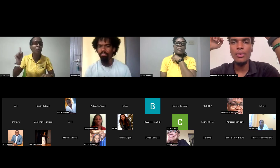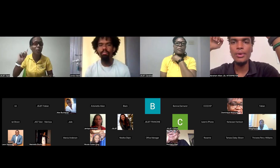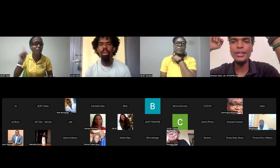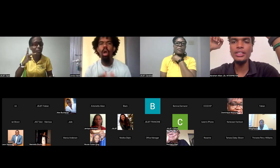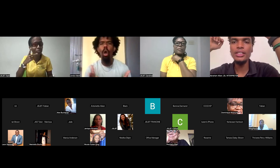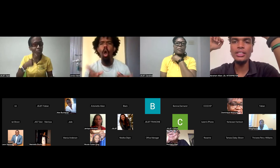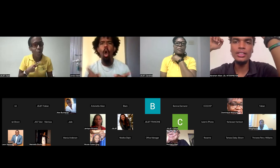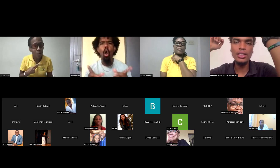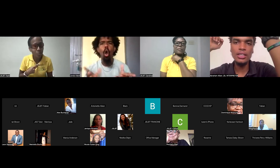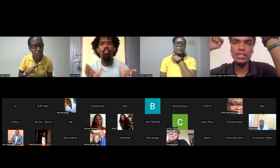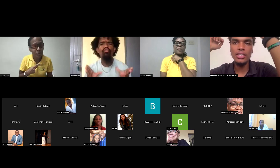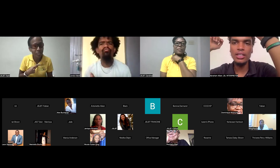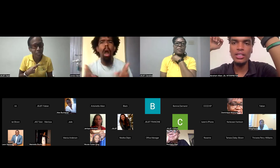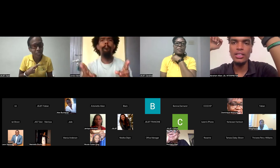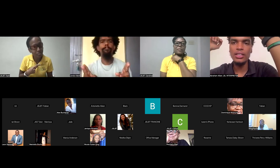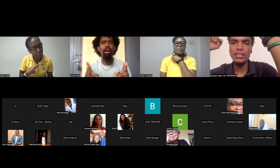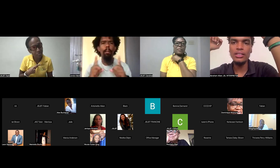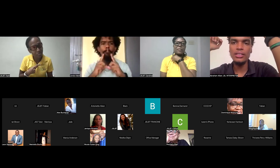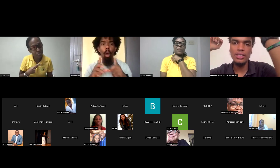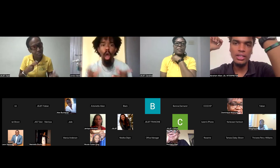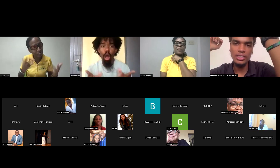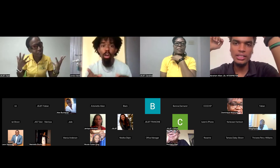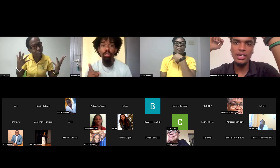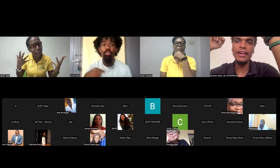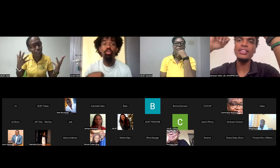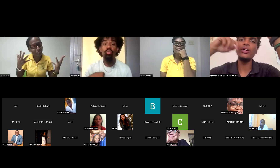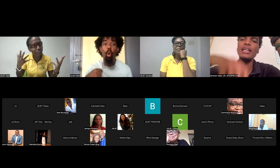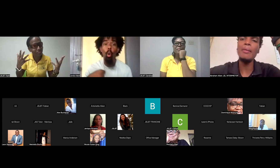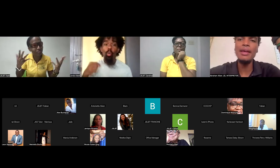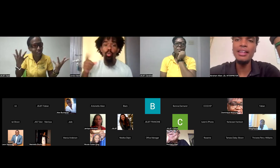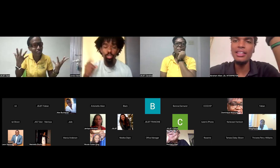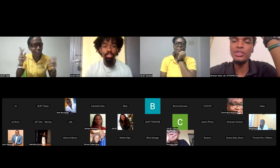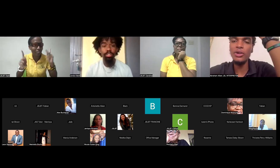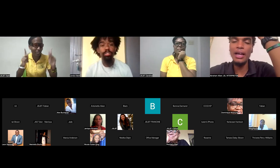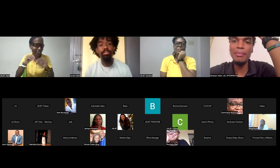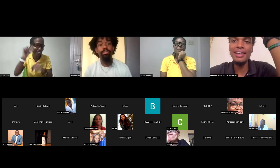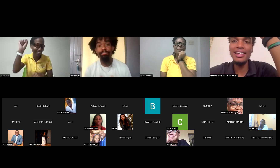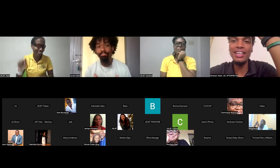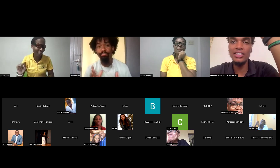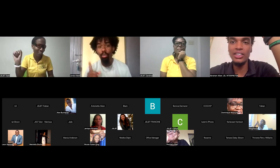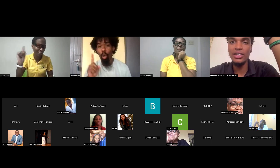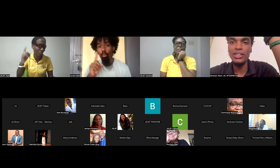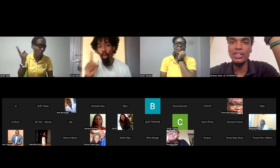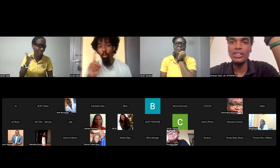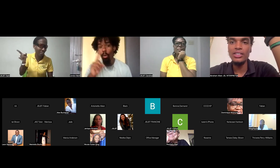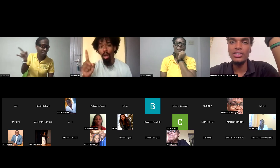we're going to cut it. All right. So it happened, the story happened in Kingston.